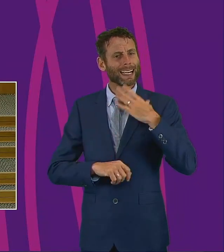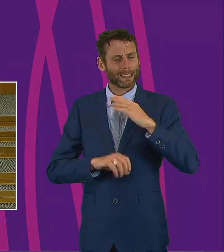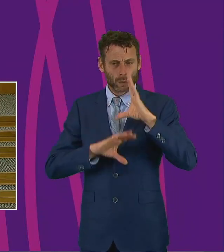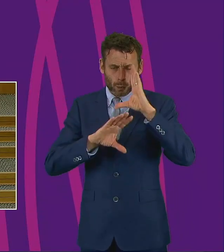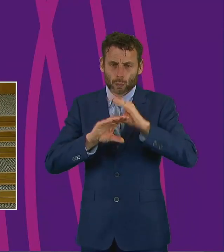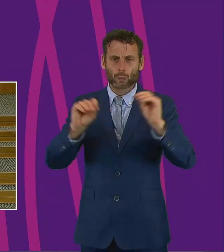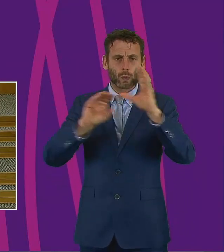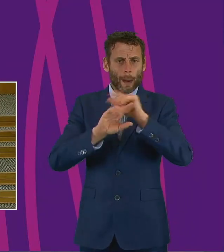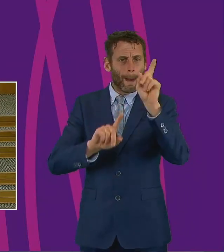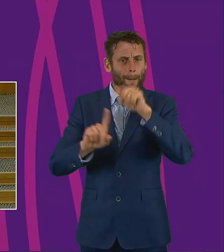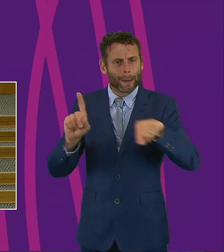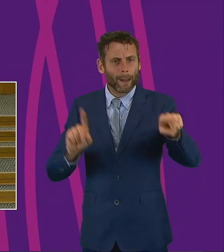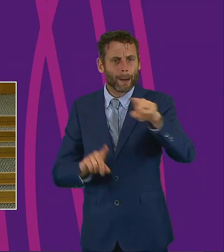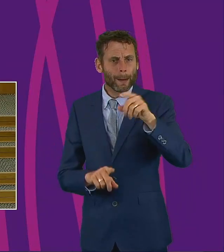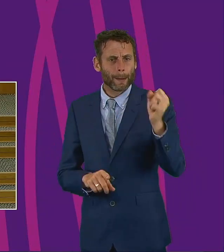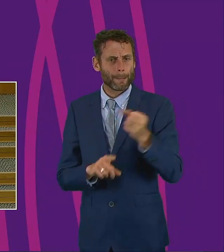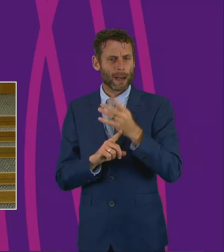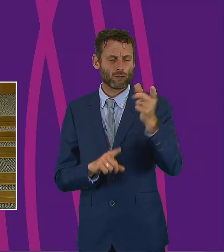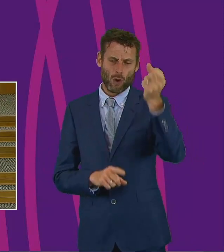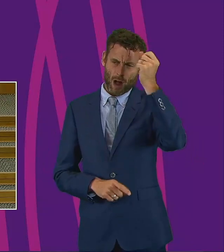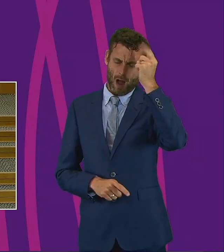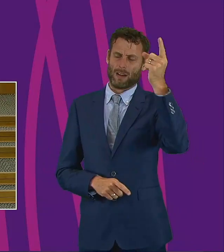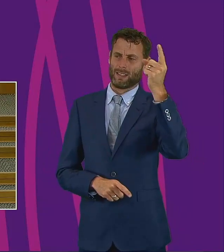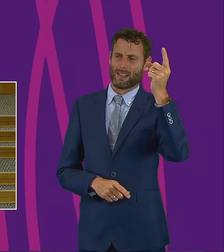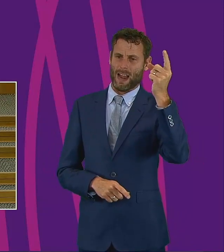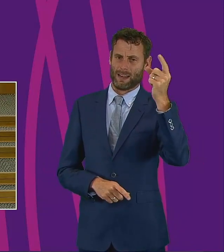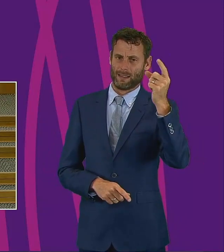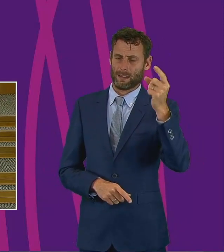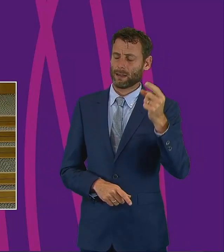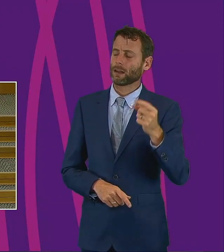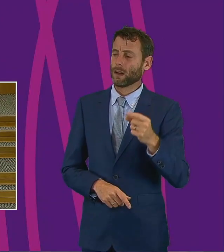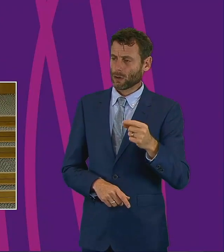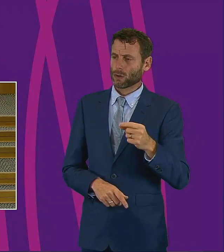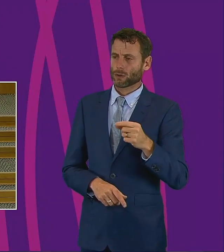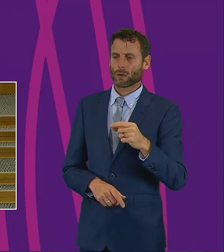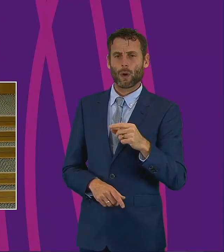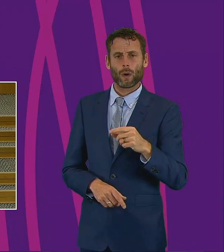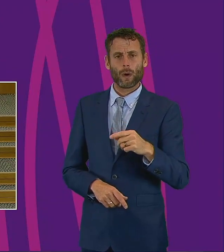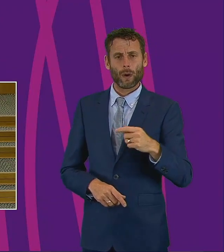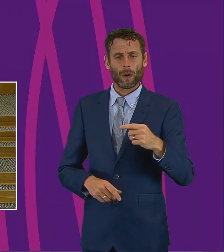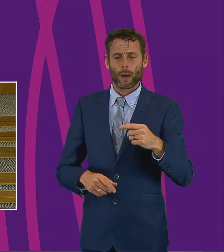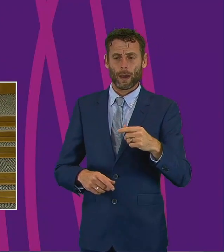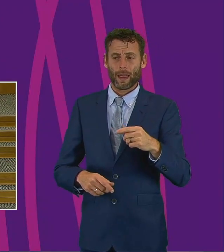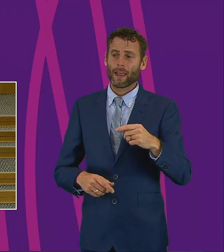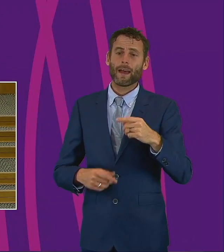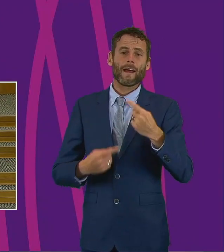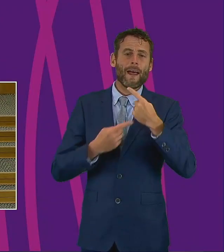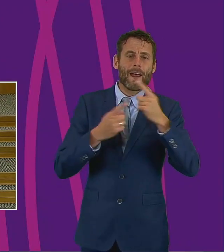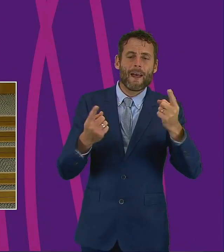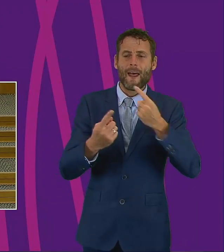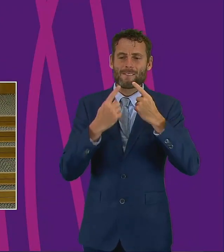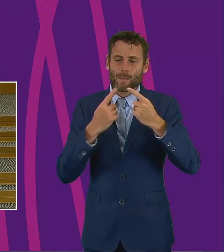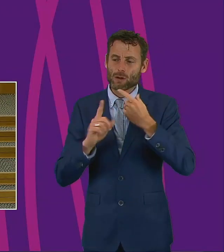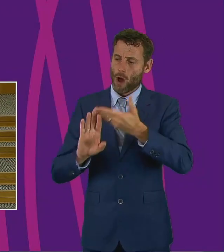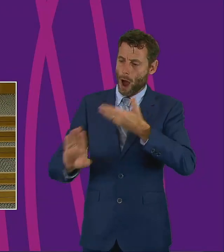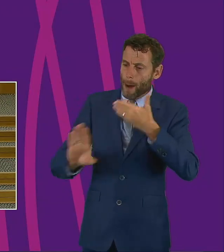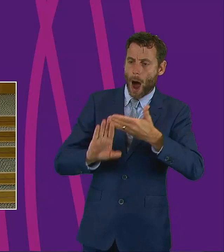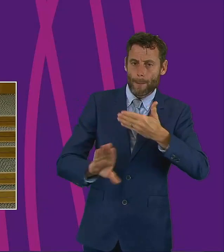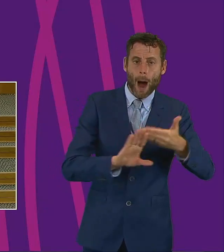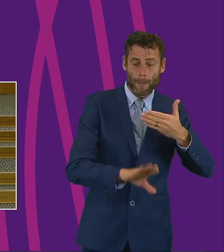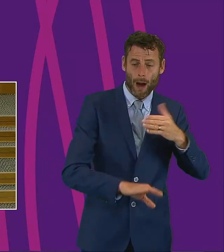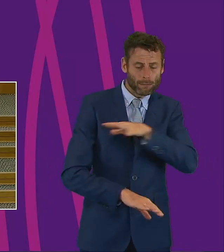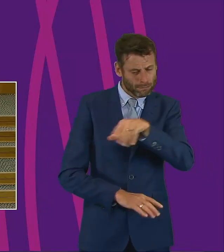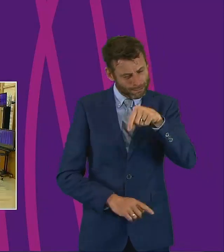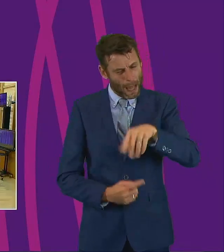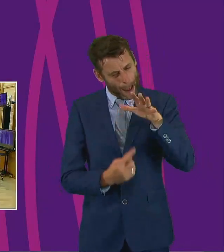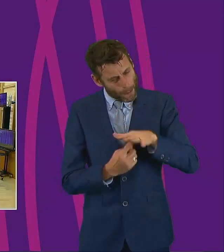issues and ensure that public messages are underpinned by the reflection of how challenging physical distances is for disabled